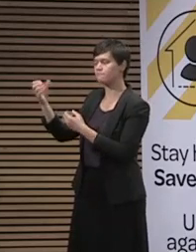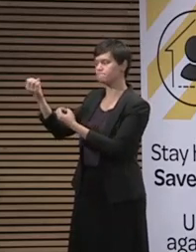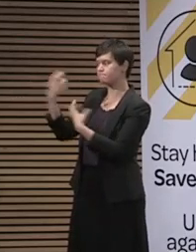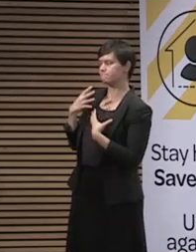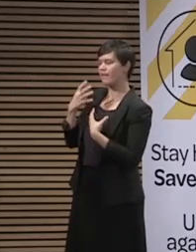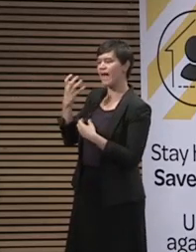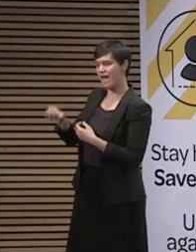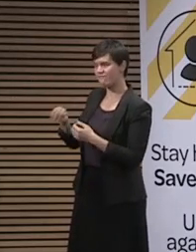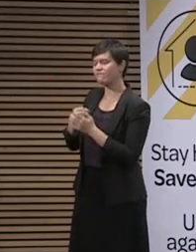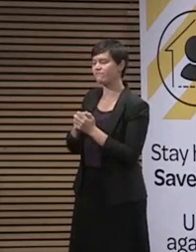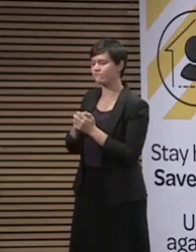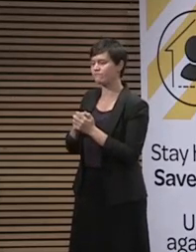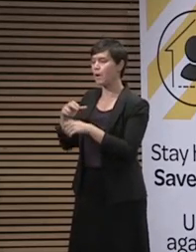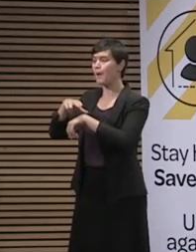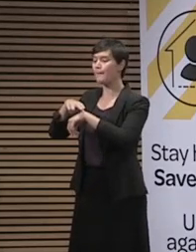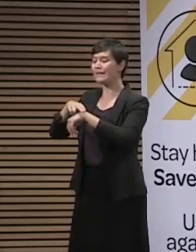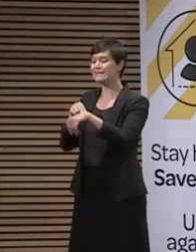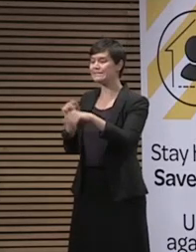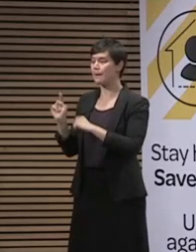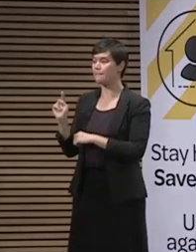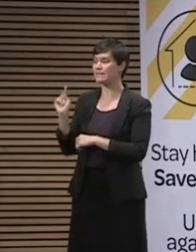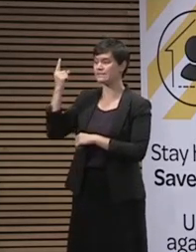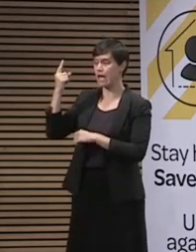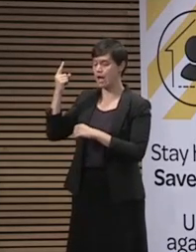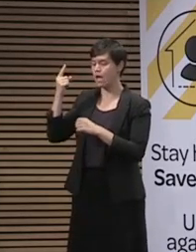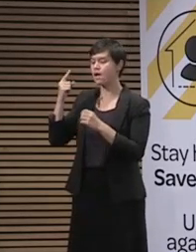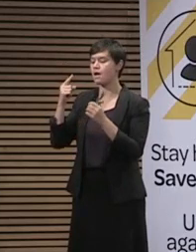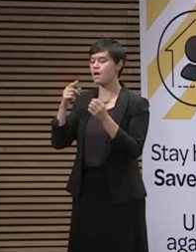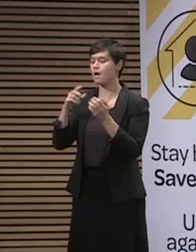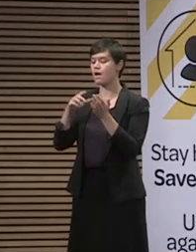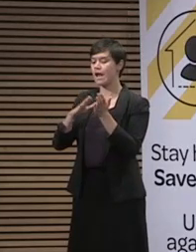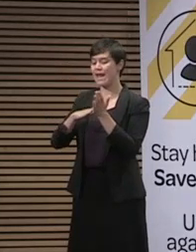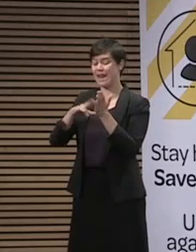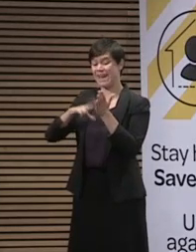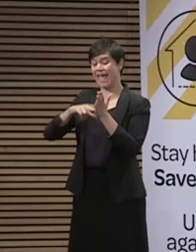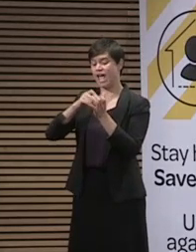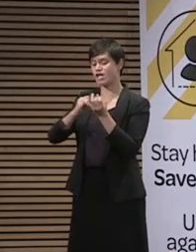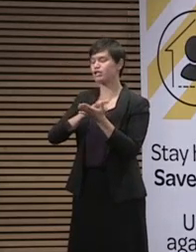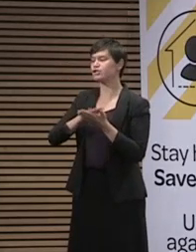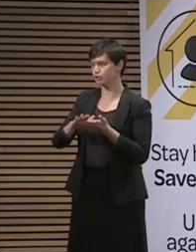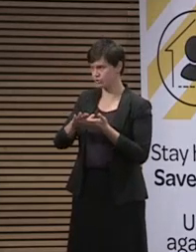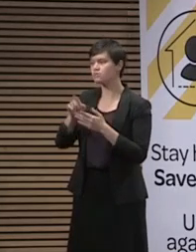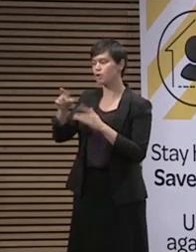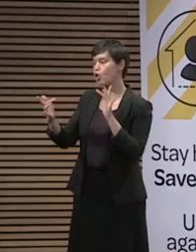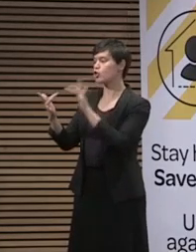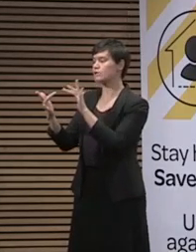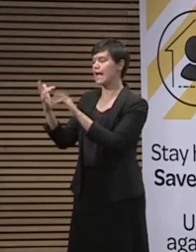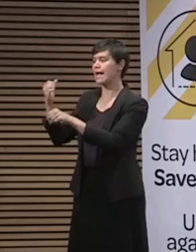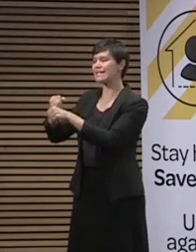that Police Minister Stuart Nash has been in contact with the Mayor in Gisborne to directly discuss some of these